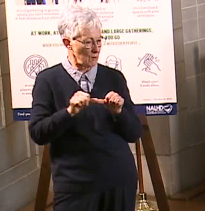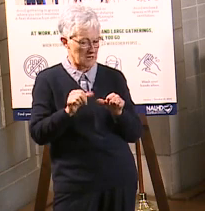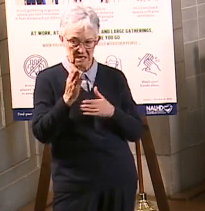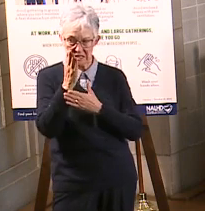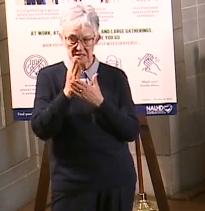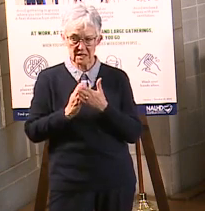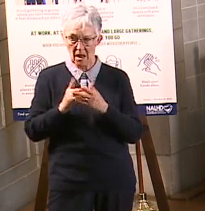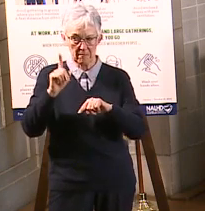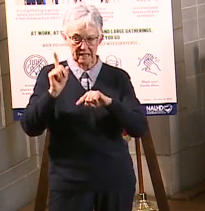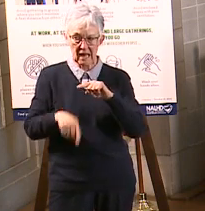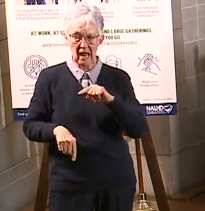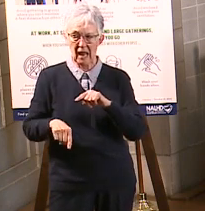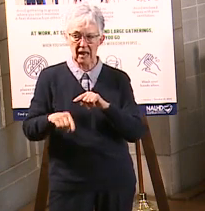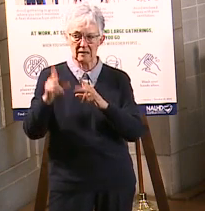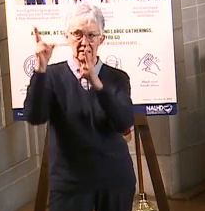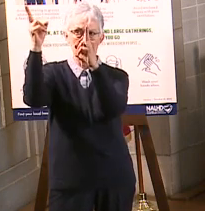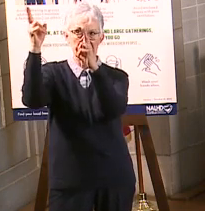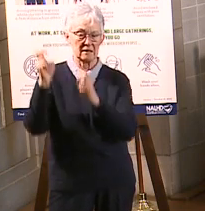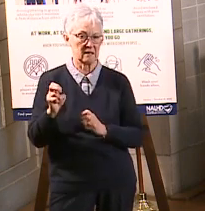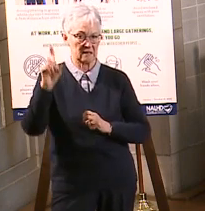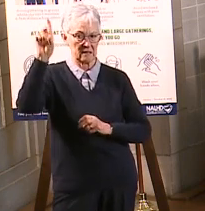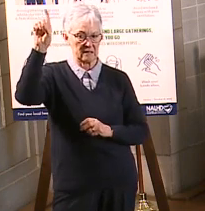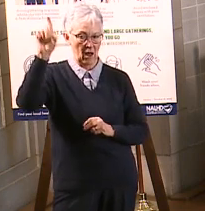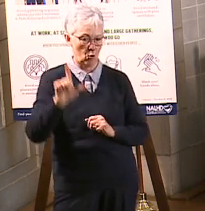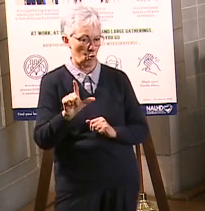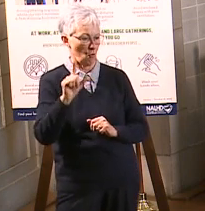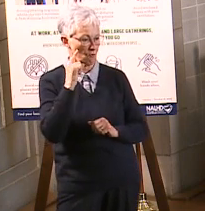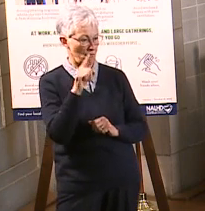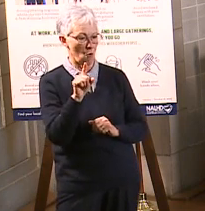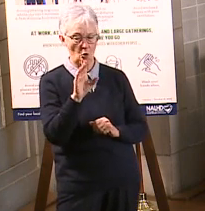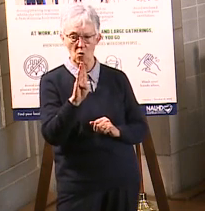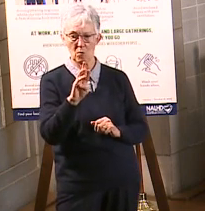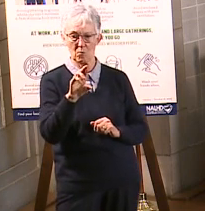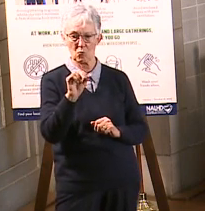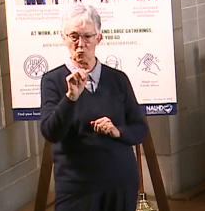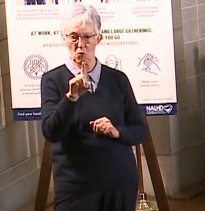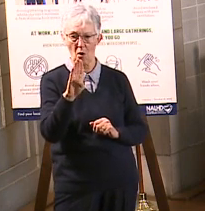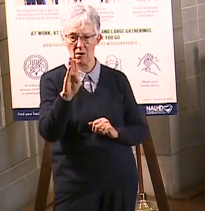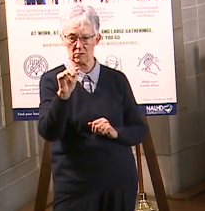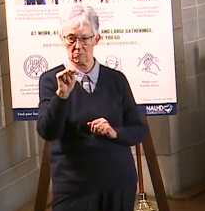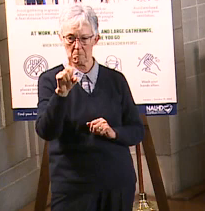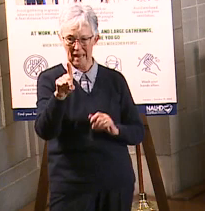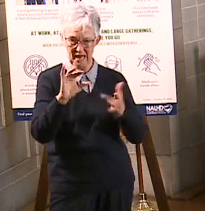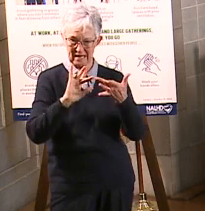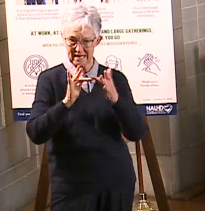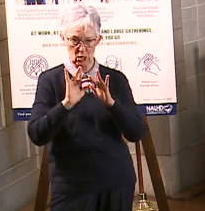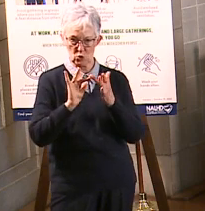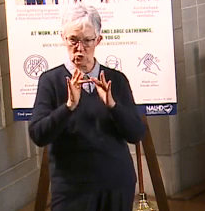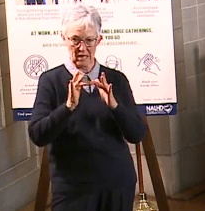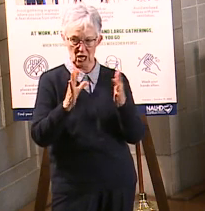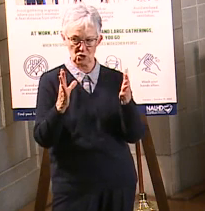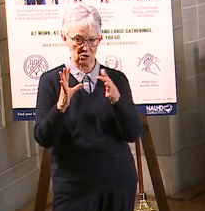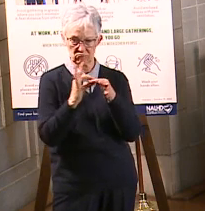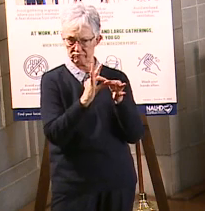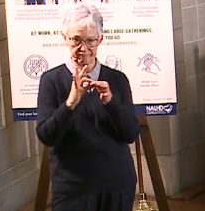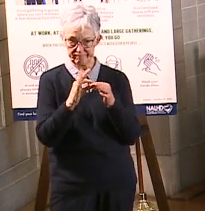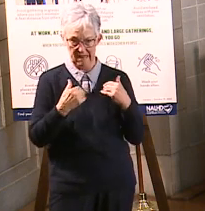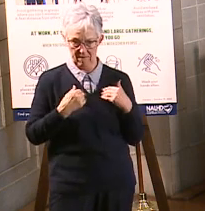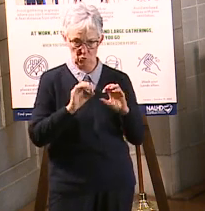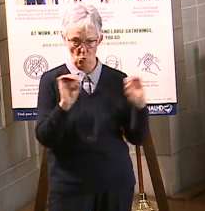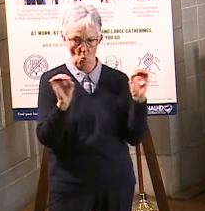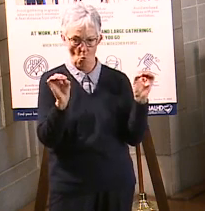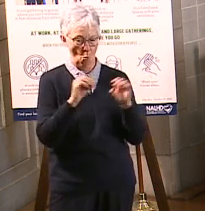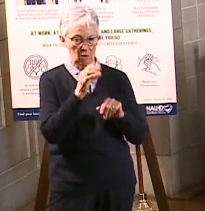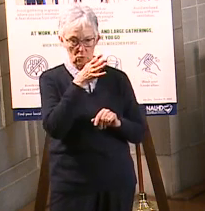to get broadband access. So we're funding all the things that we need to do with regard to state government. It's all there in